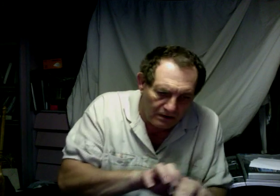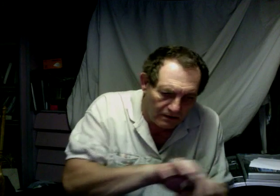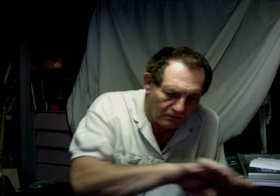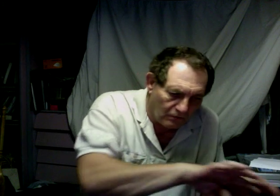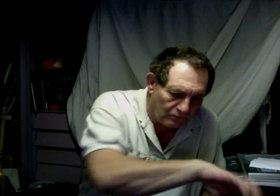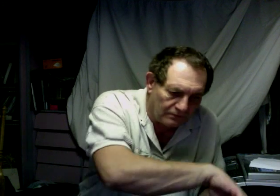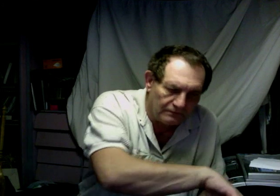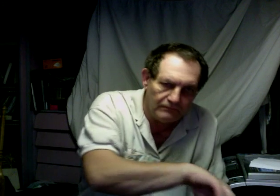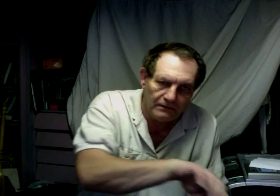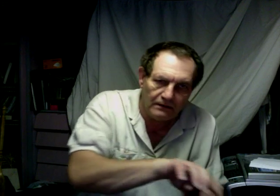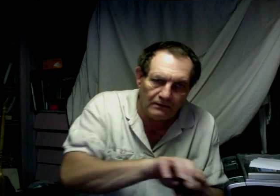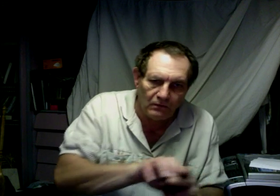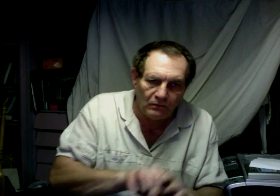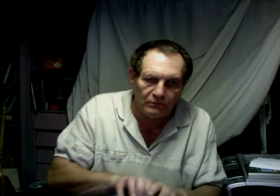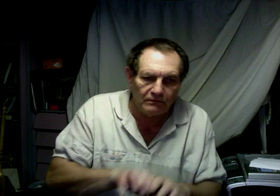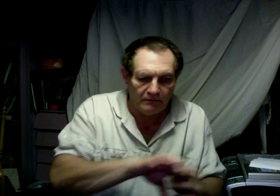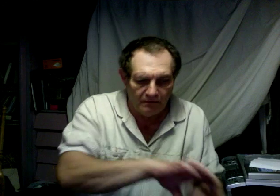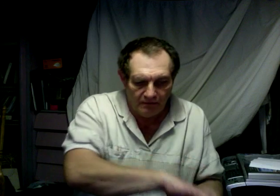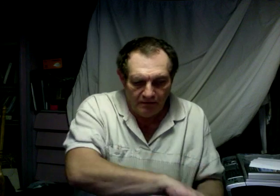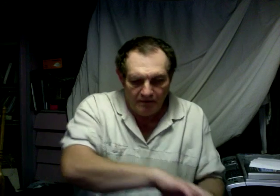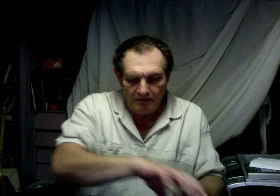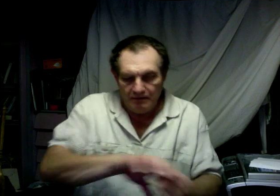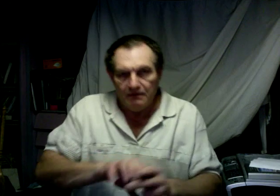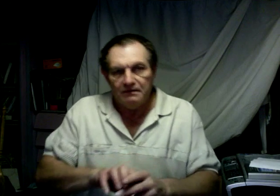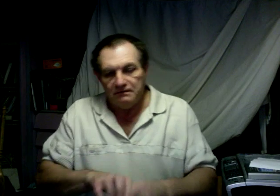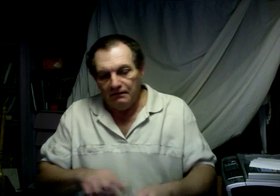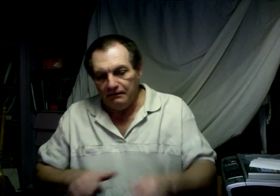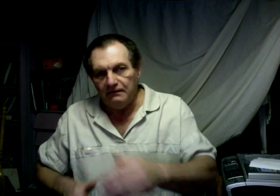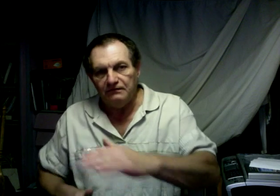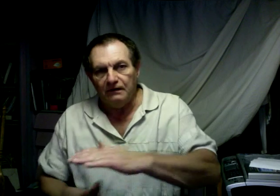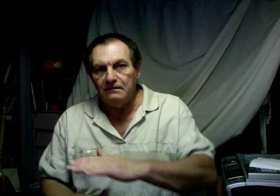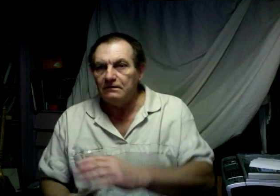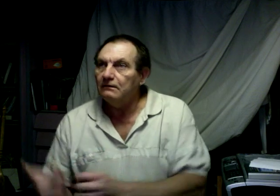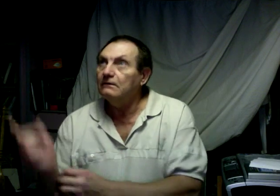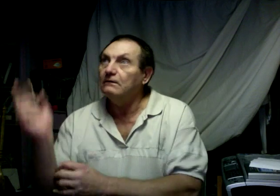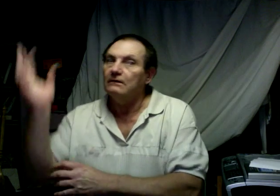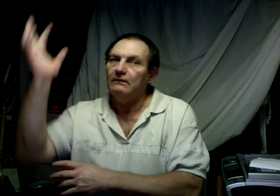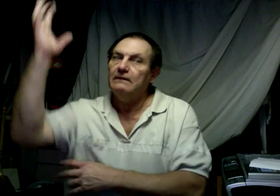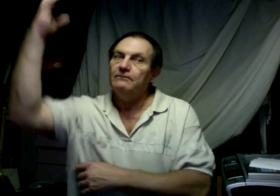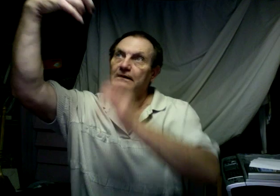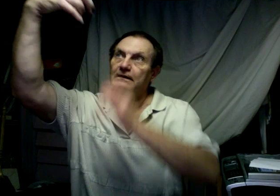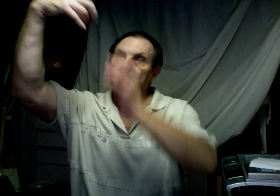rock over and over till it is under the grapevine.